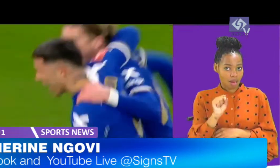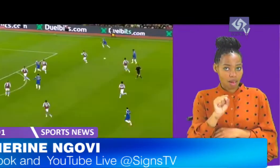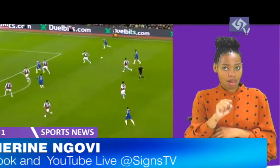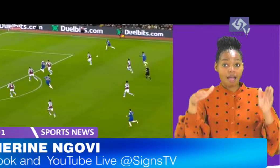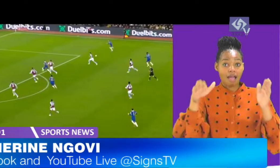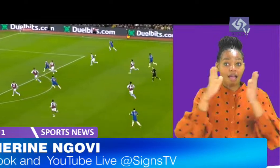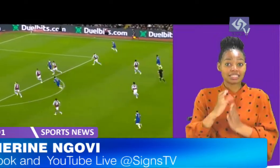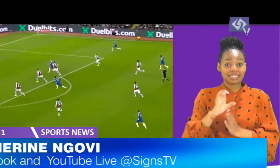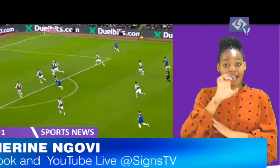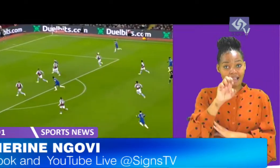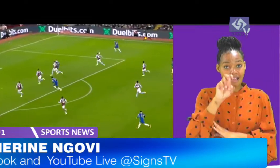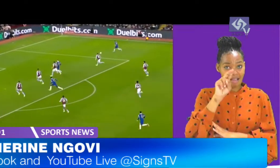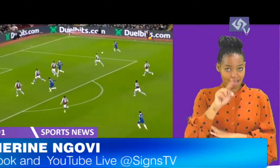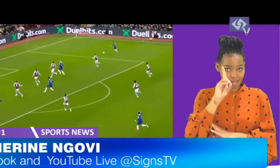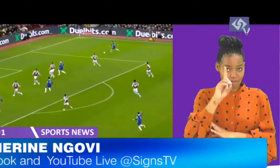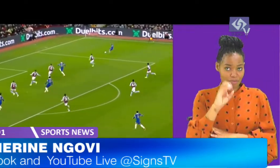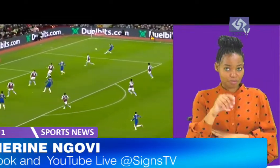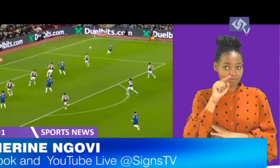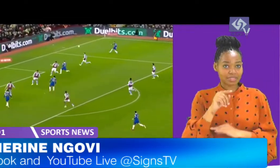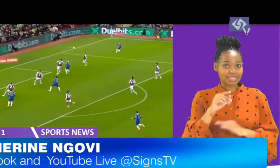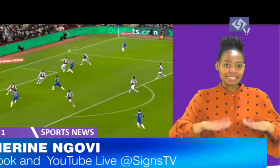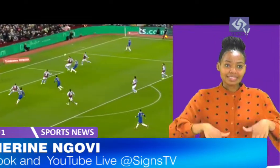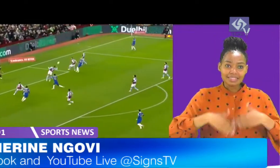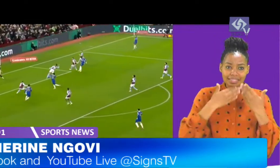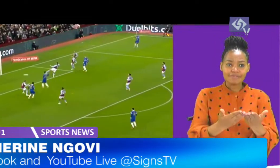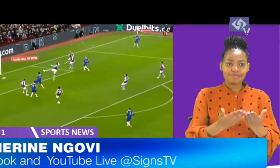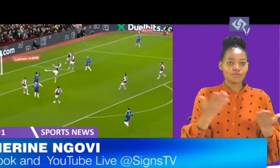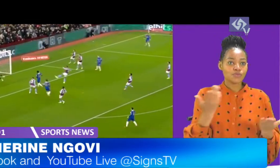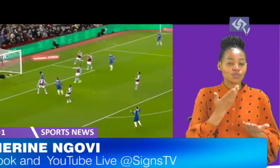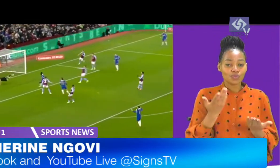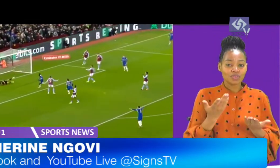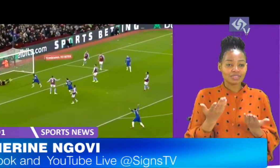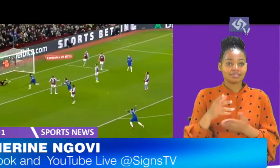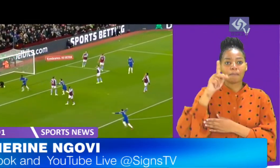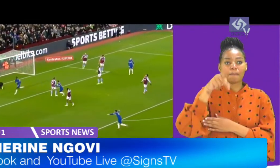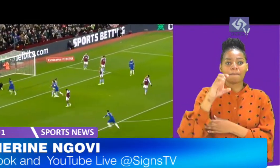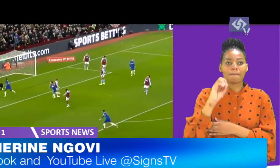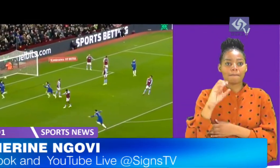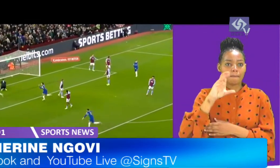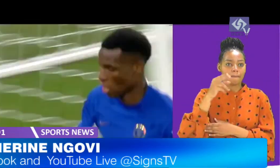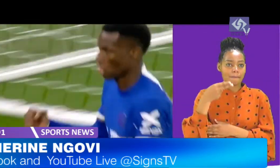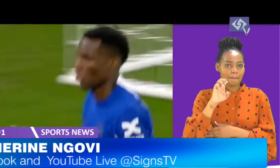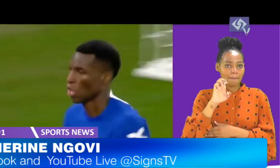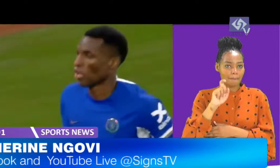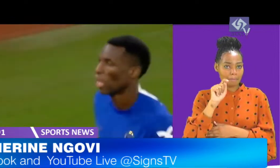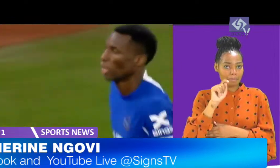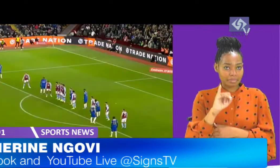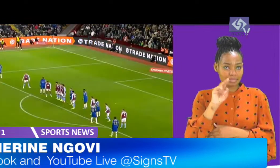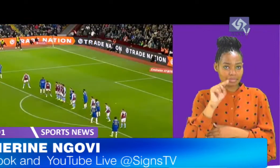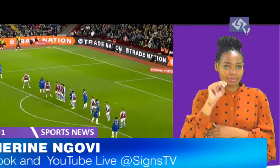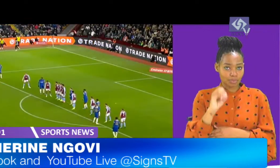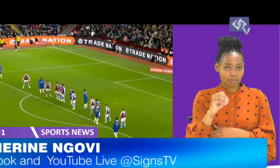Nicholas Jackson and Endo Fernandez gave Pochettino's side